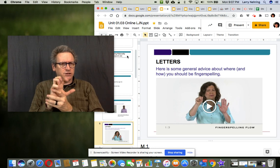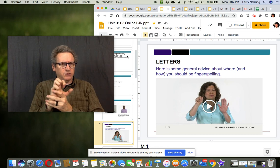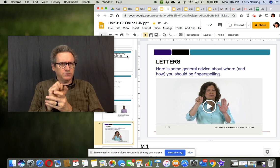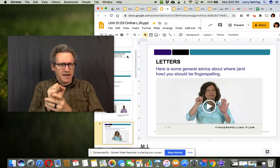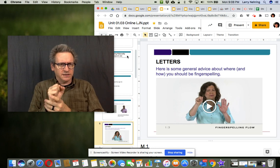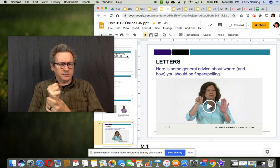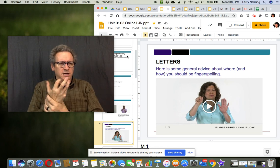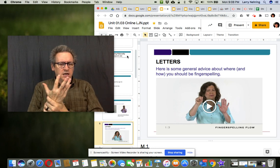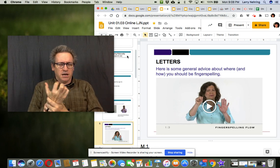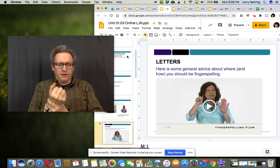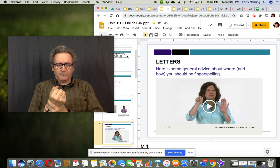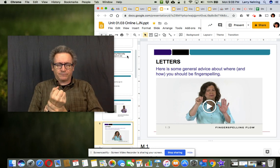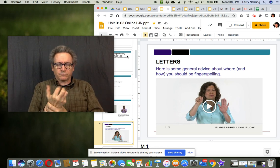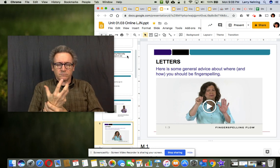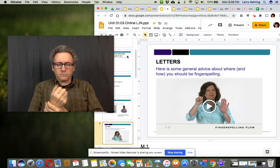get too tense.